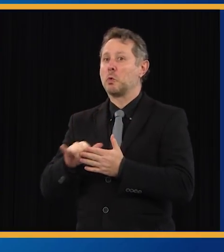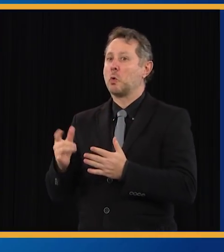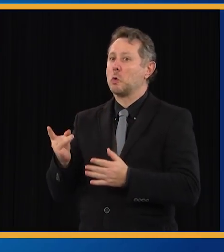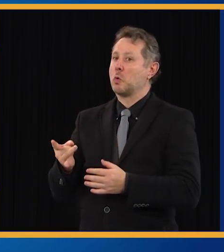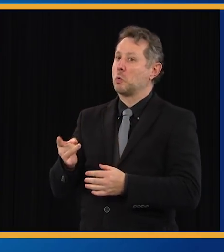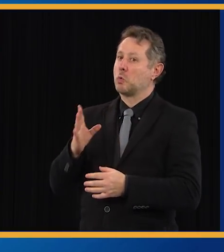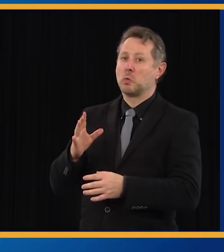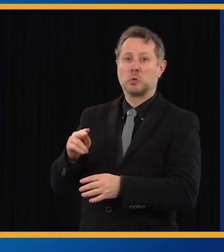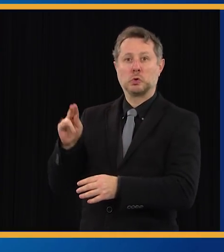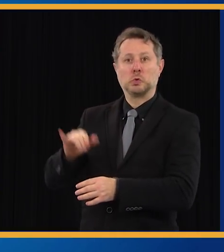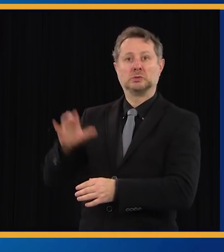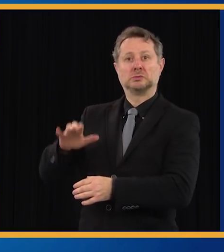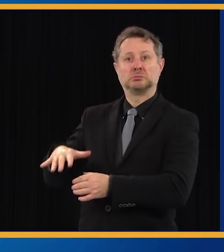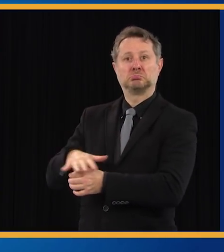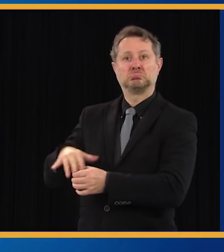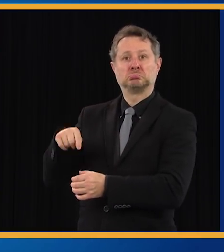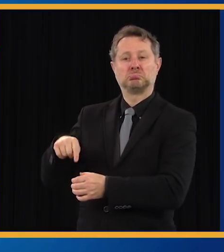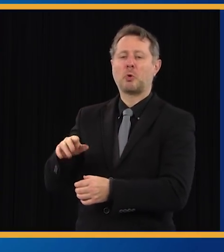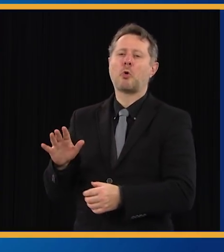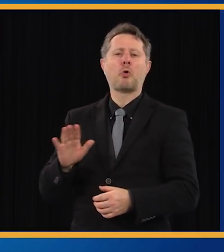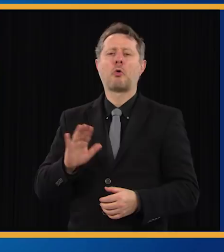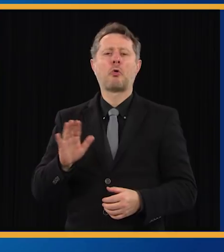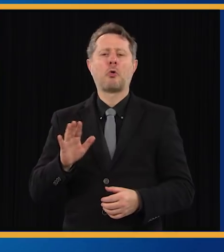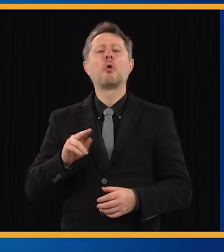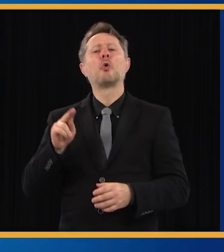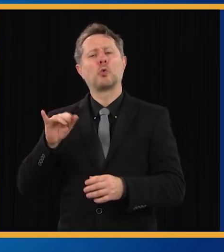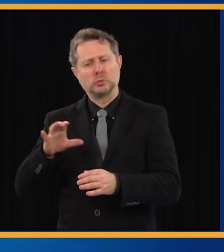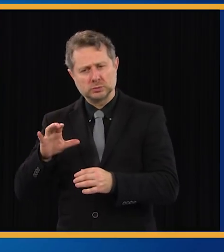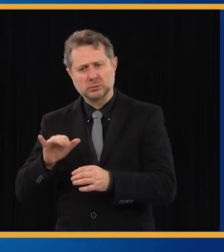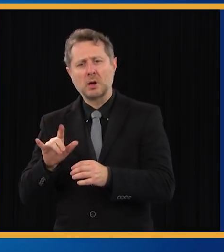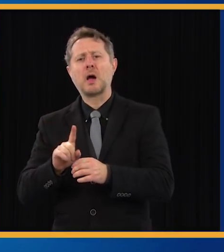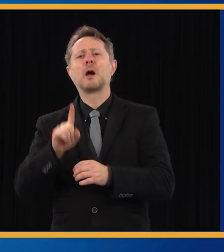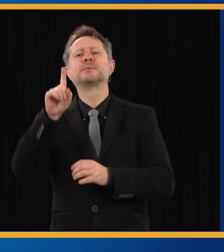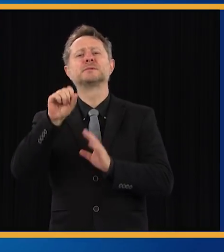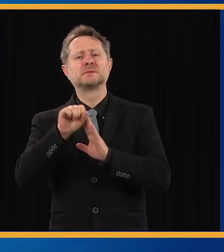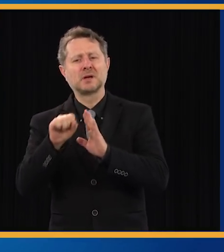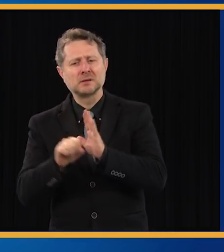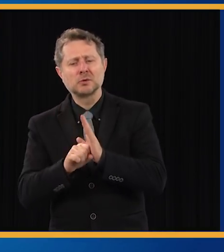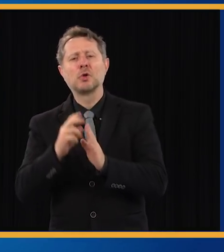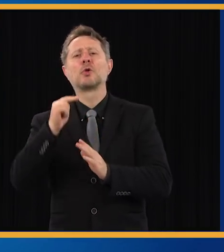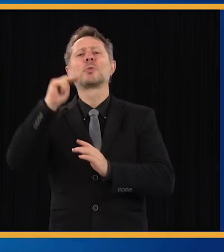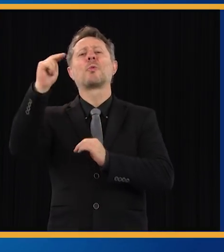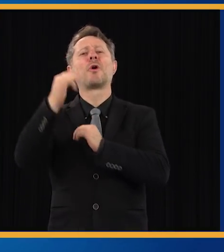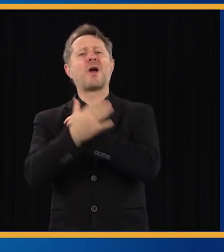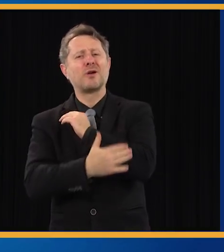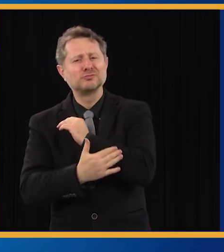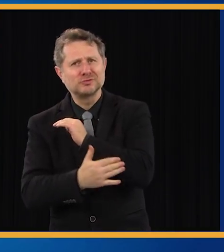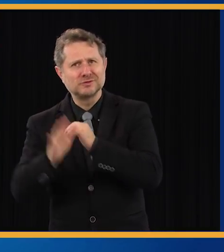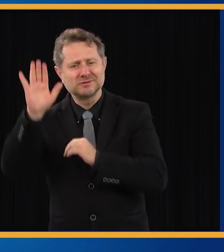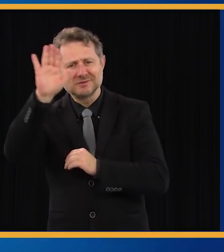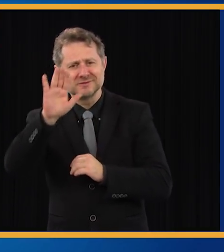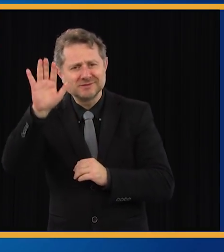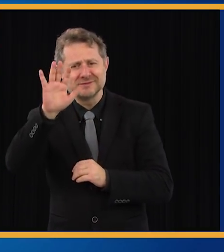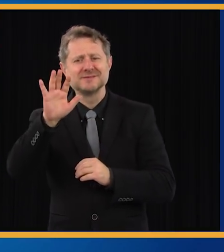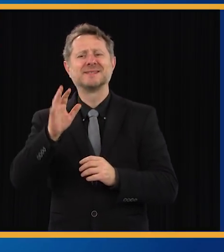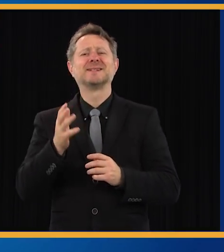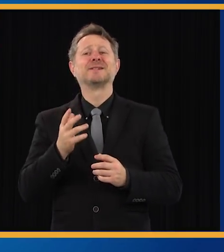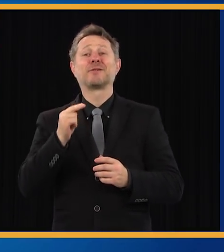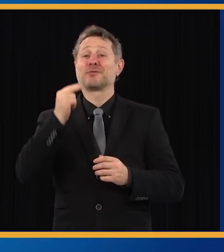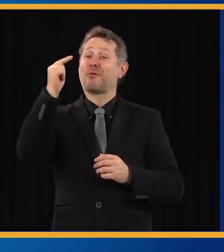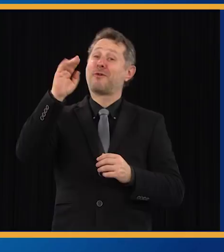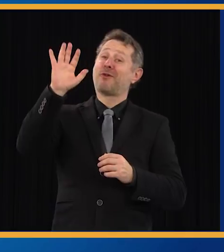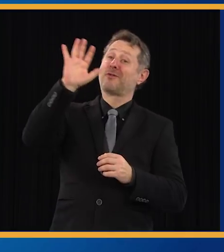Yes, we have New York City. We also have upstate New York, North Country, which is predominantly